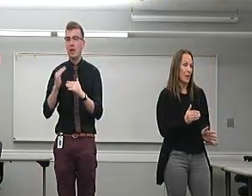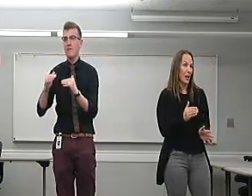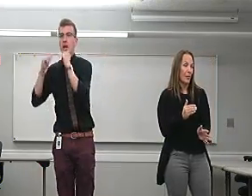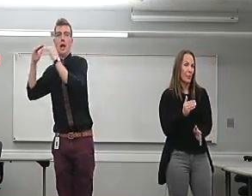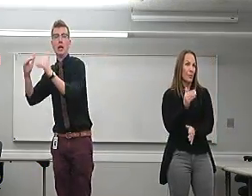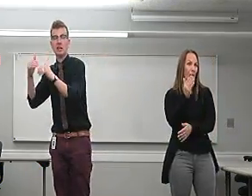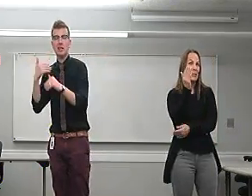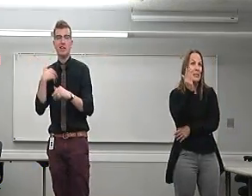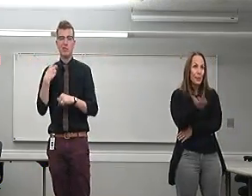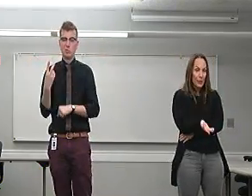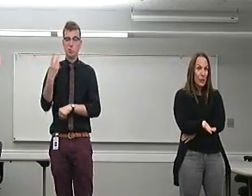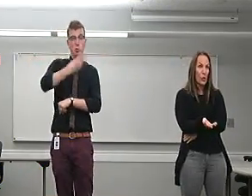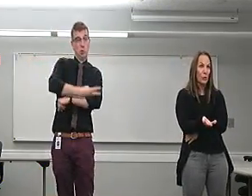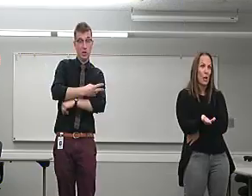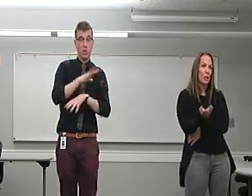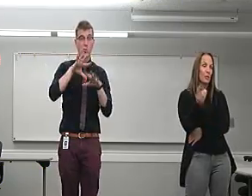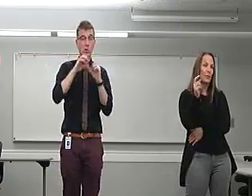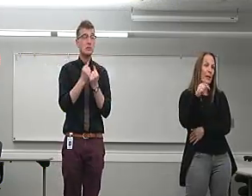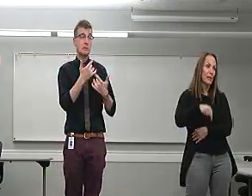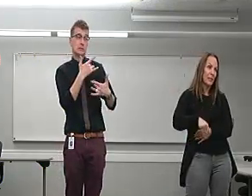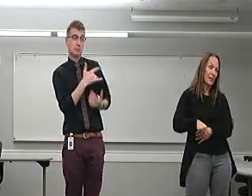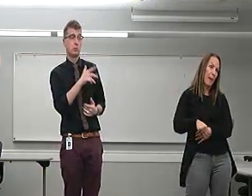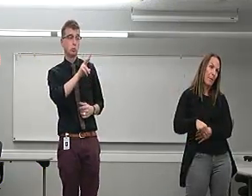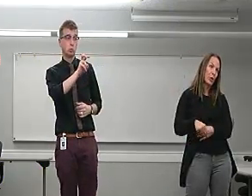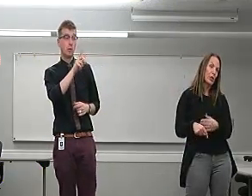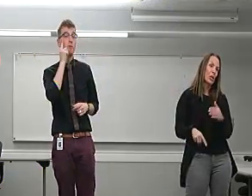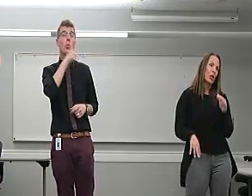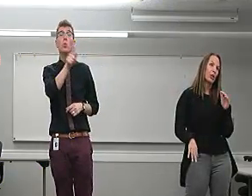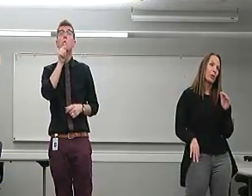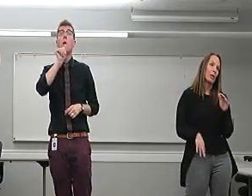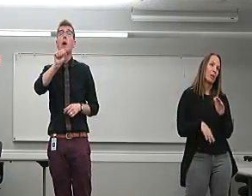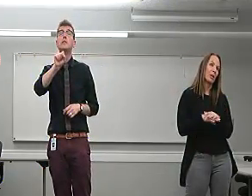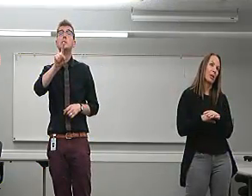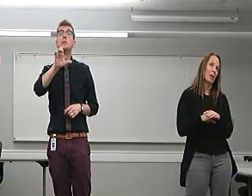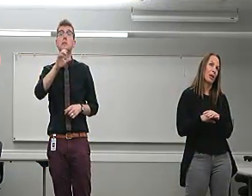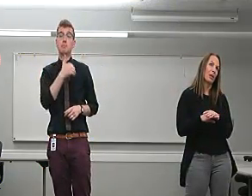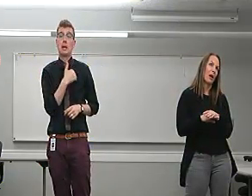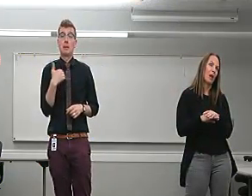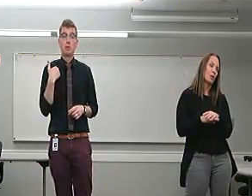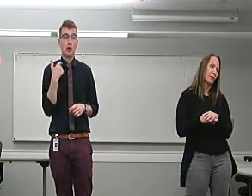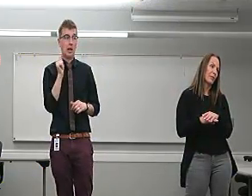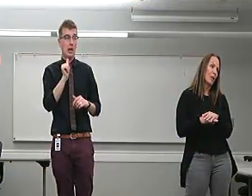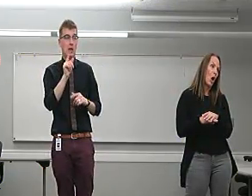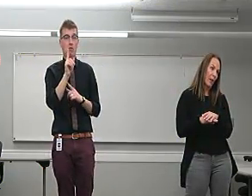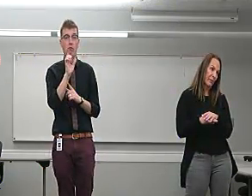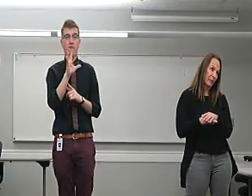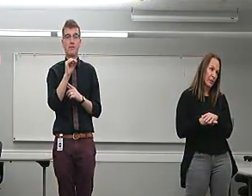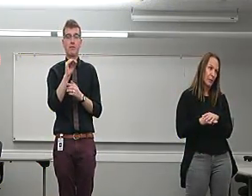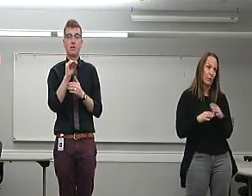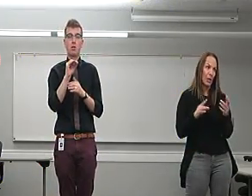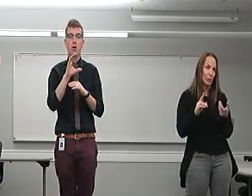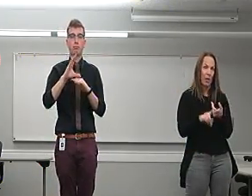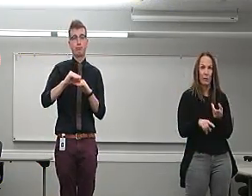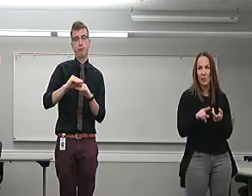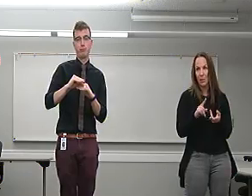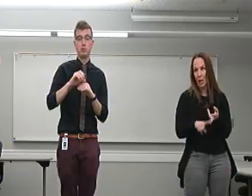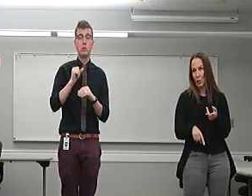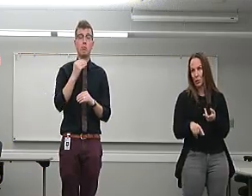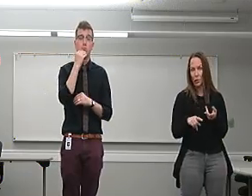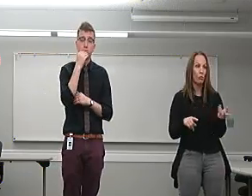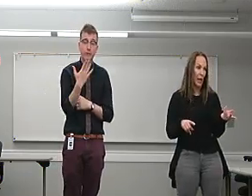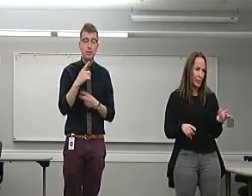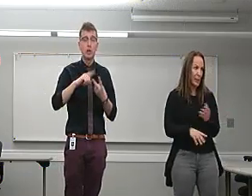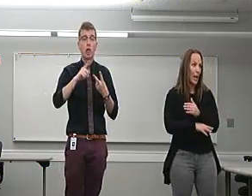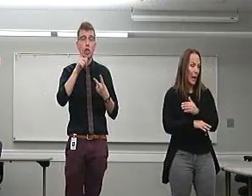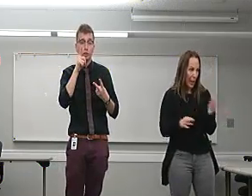typically $200, but for ASDC members, you can get $150 off. So it's breakfast, lunch, 2 days,